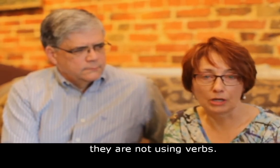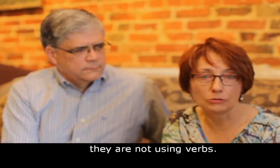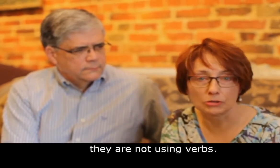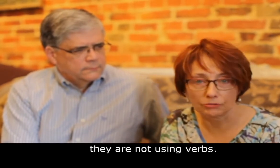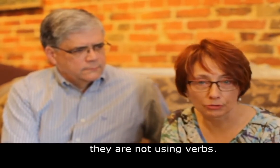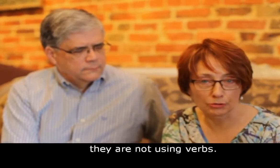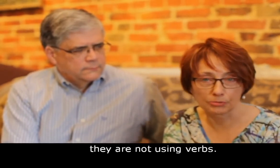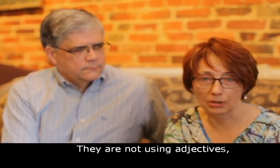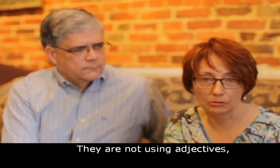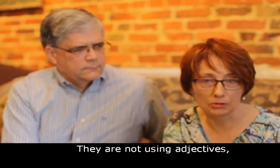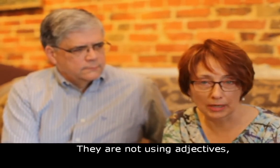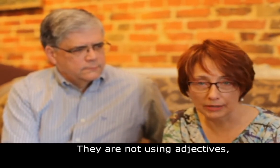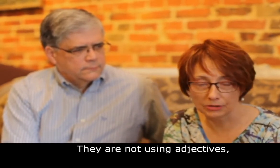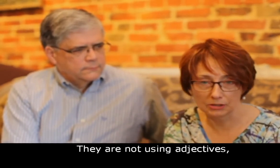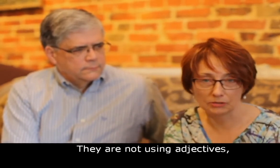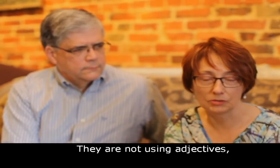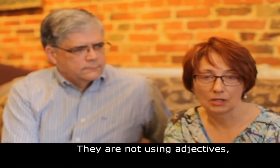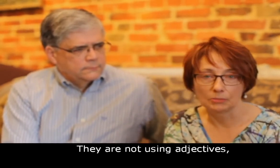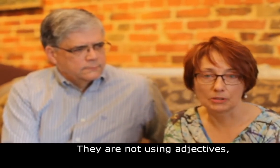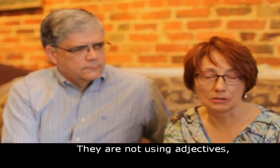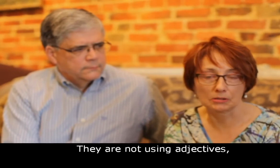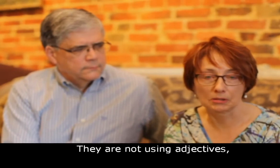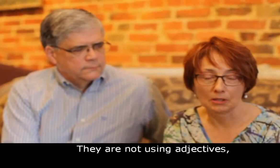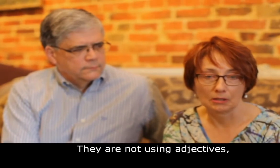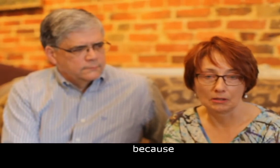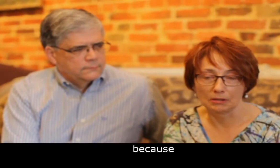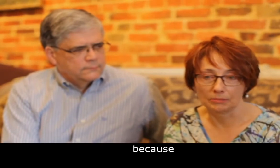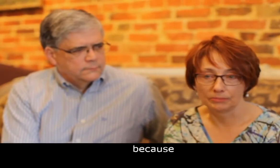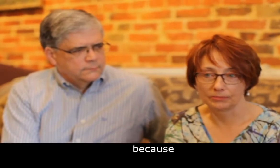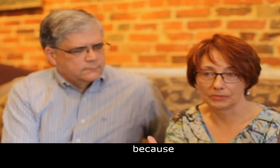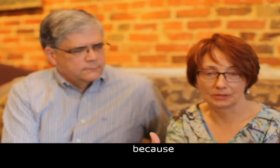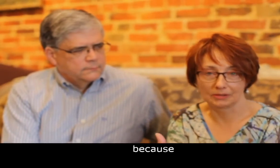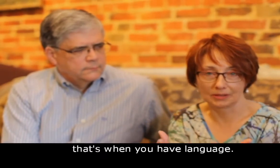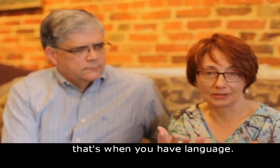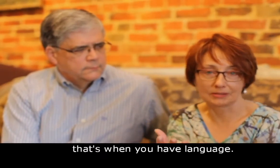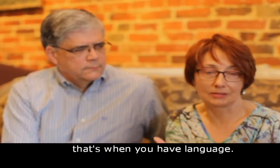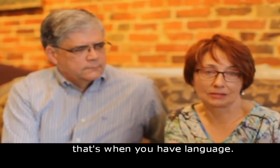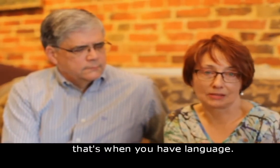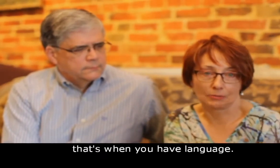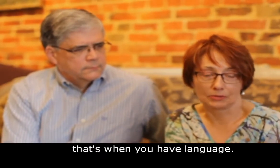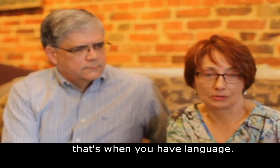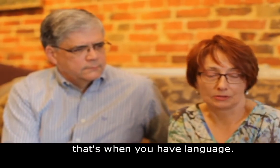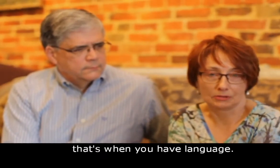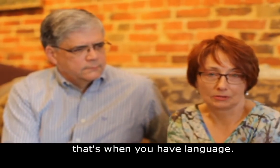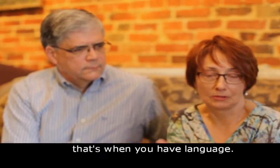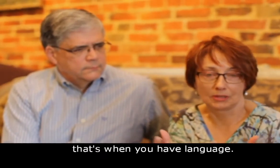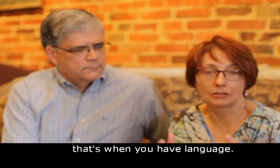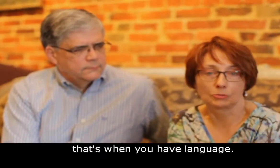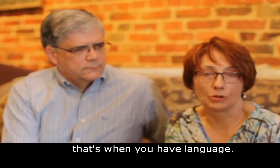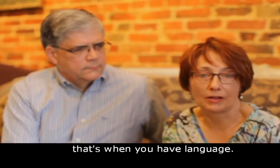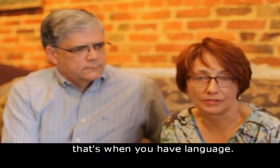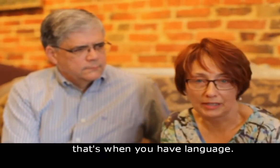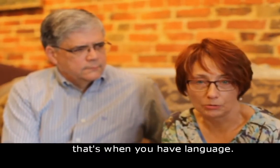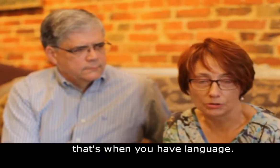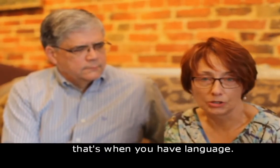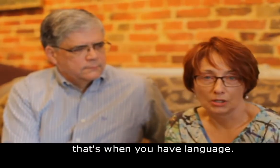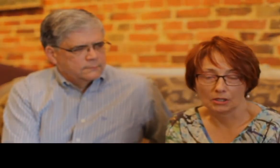using verbs, they're not using adjectives, because that's not what, that's when you have language.